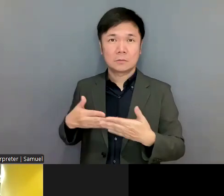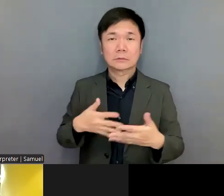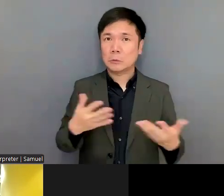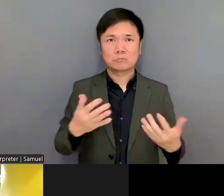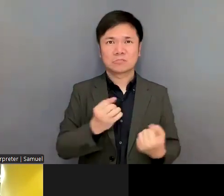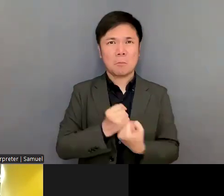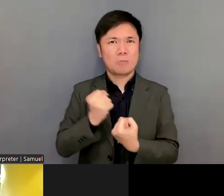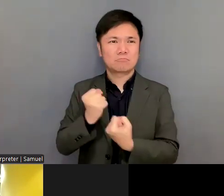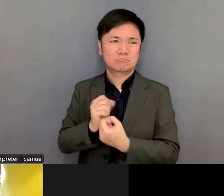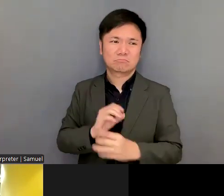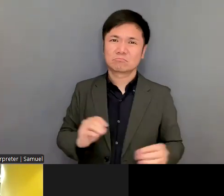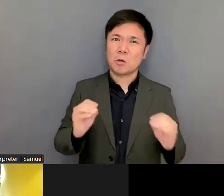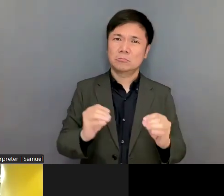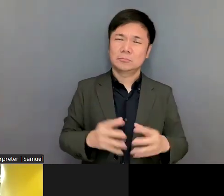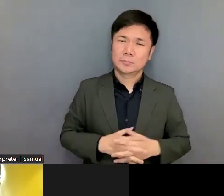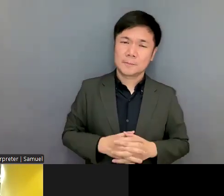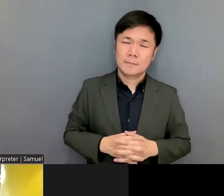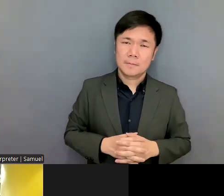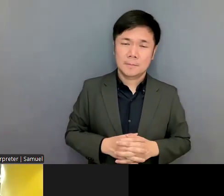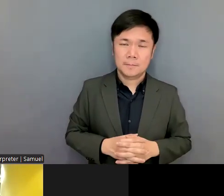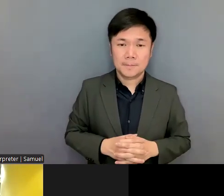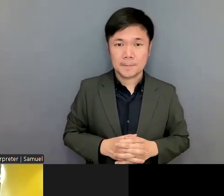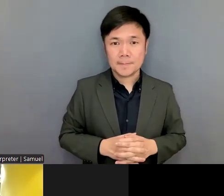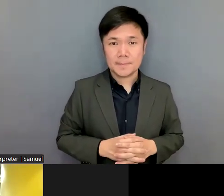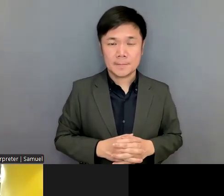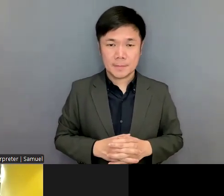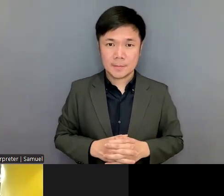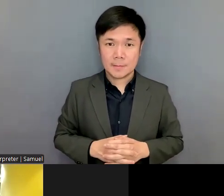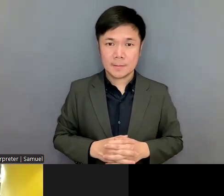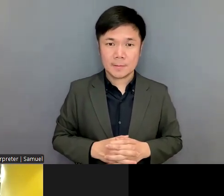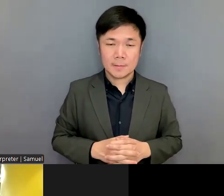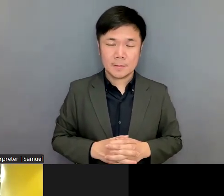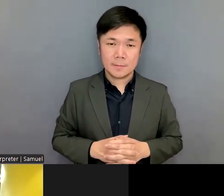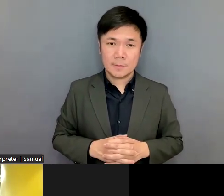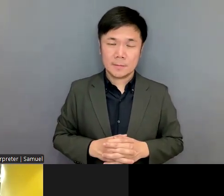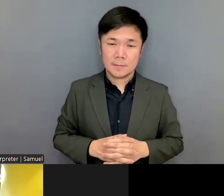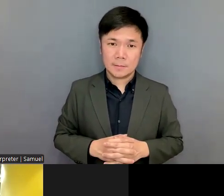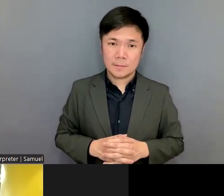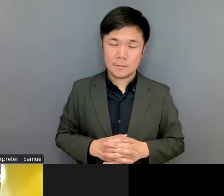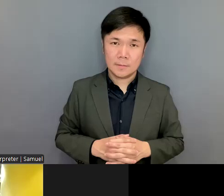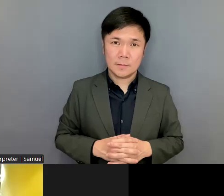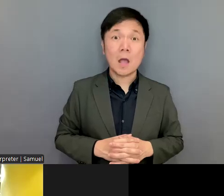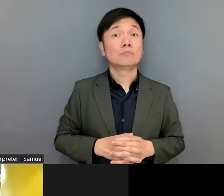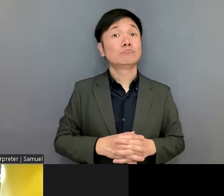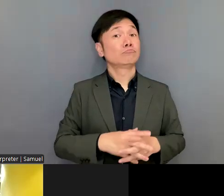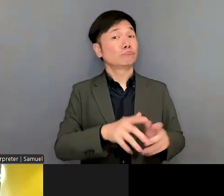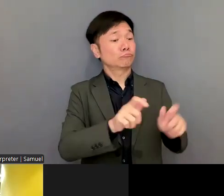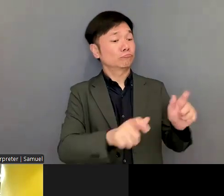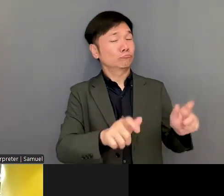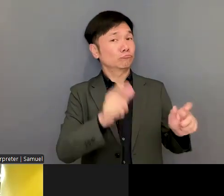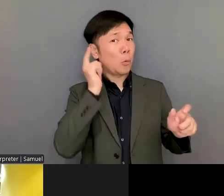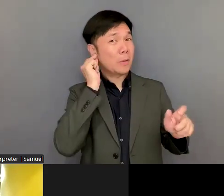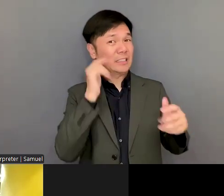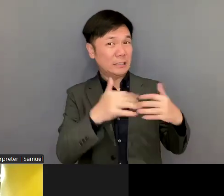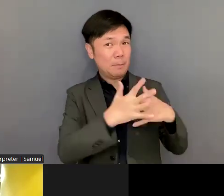como mujeres asexuadas, lo que quiere decir que se nos limita precisamente la parte de Women poder with disabilities, they nosotros ser have, sujetas they're del derecho a